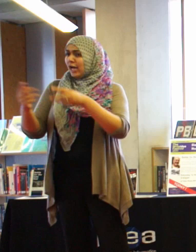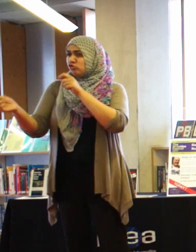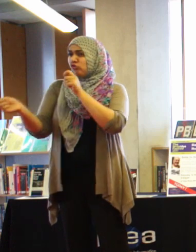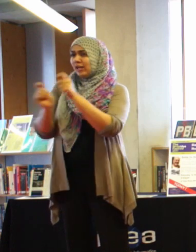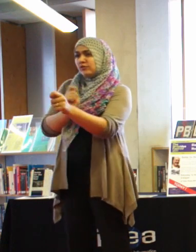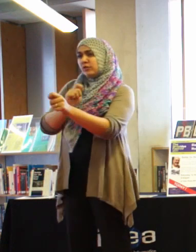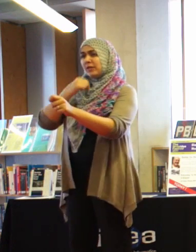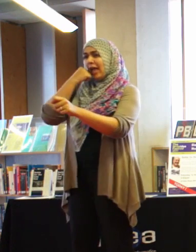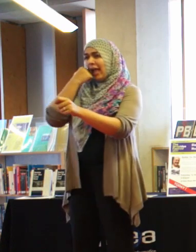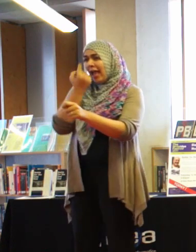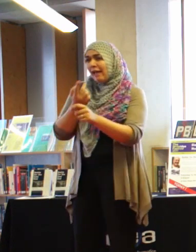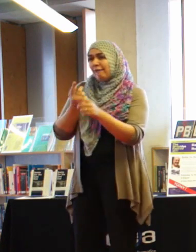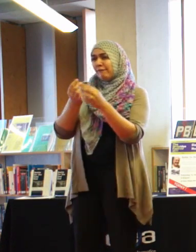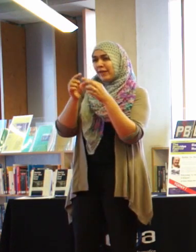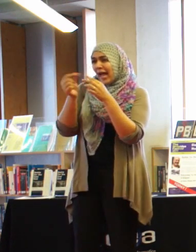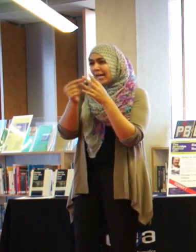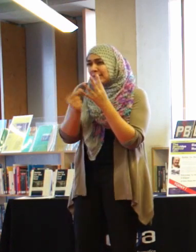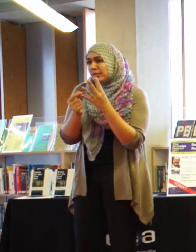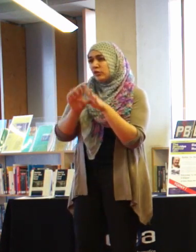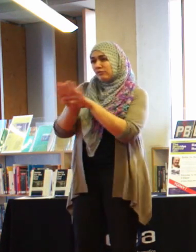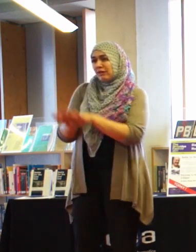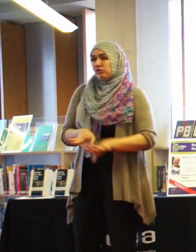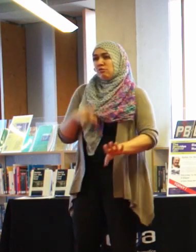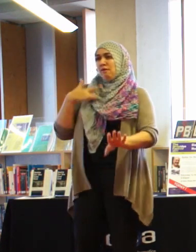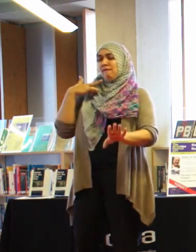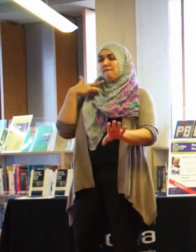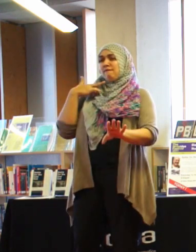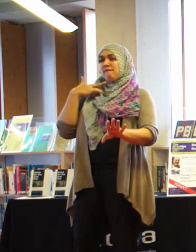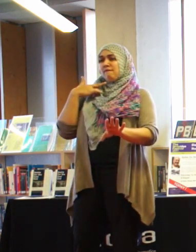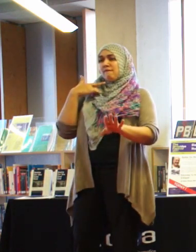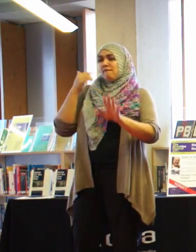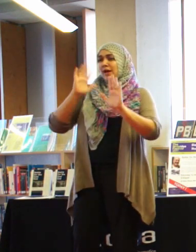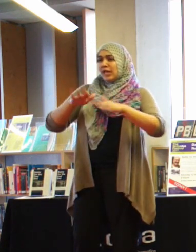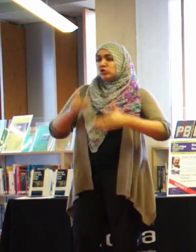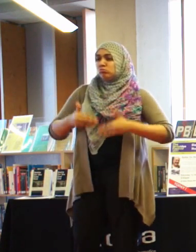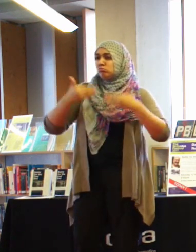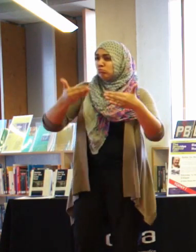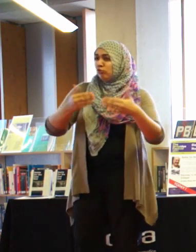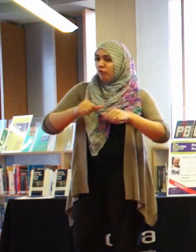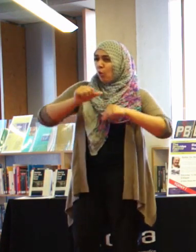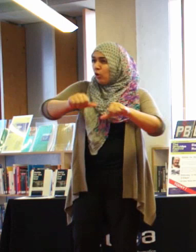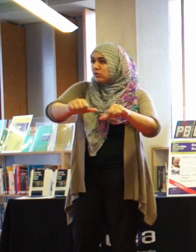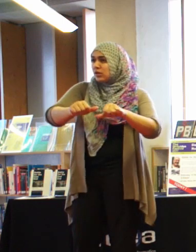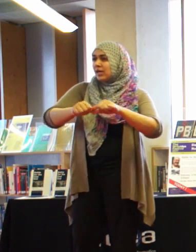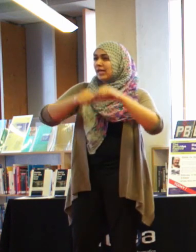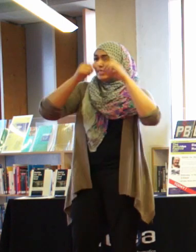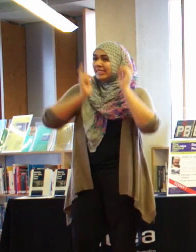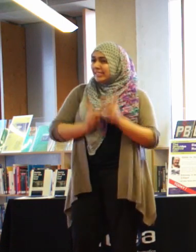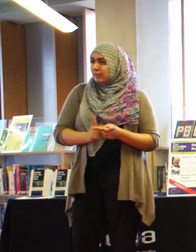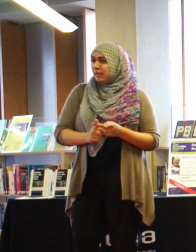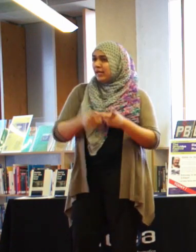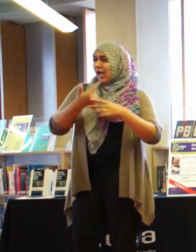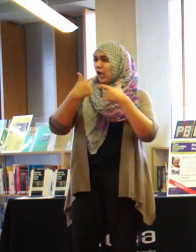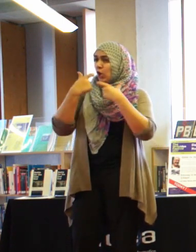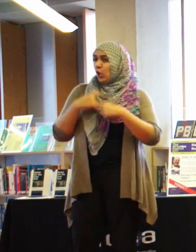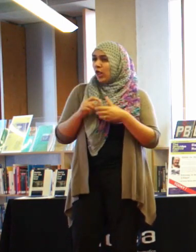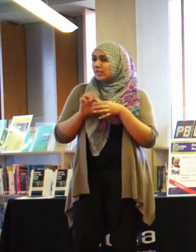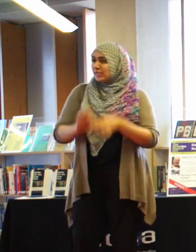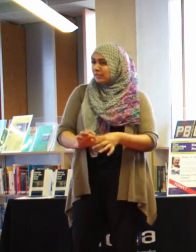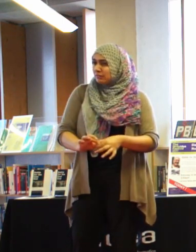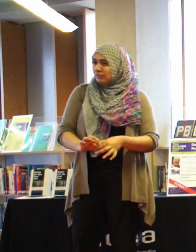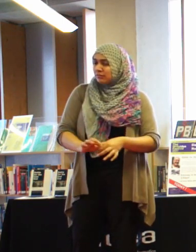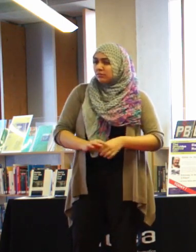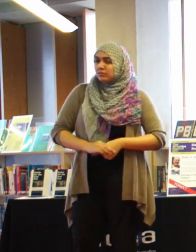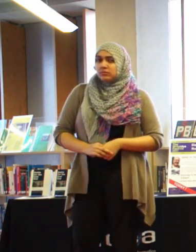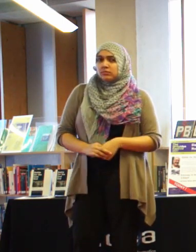and aspect of national life, a movement of order, of discipline, of loyalty, but also of dynamic